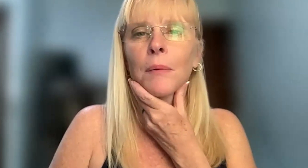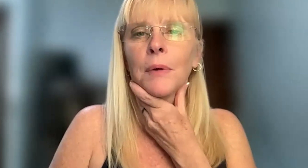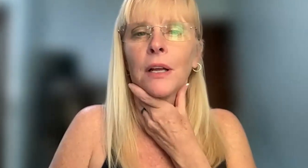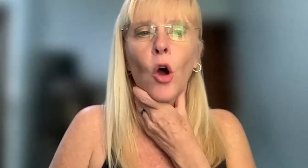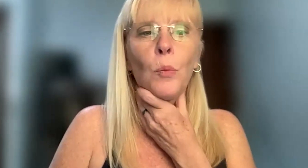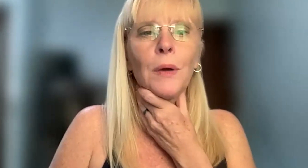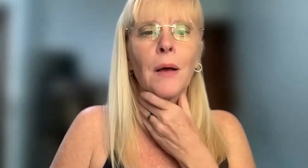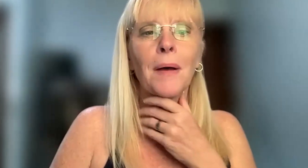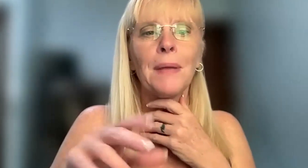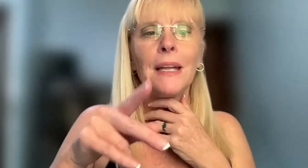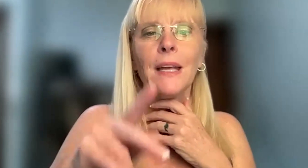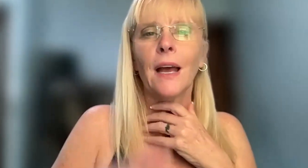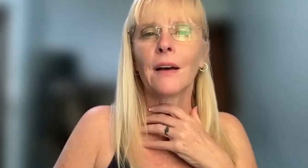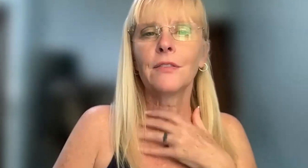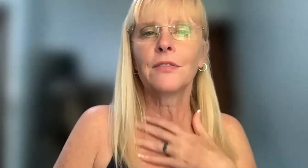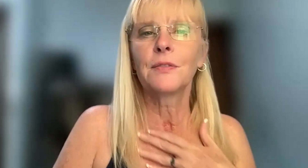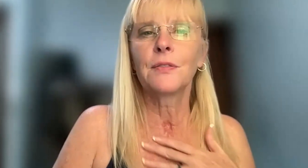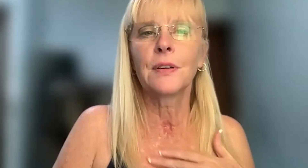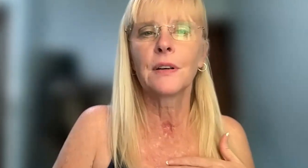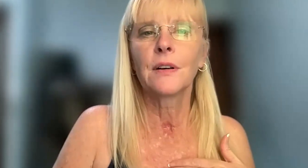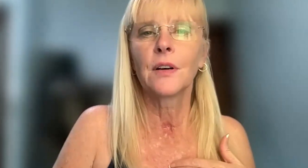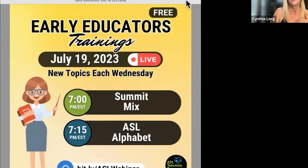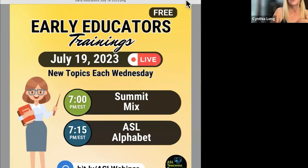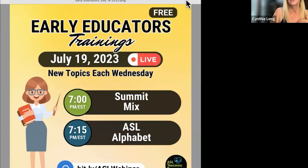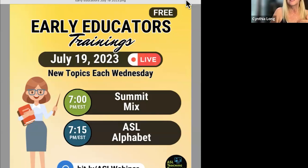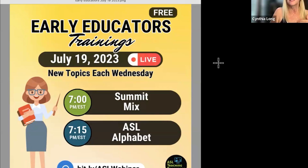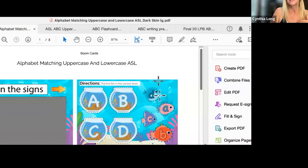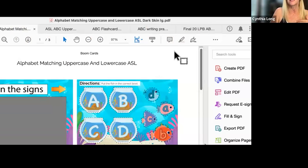going to open up a PDF for you to see.